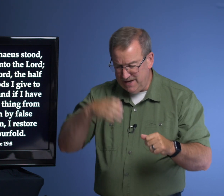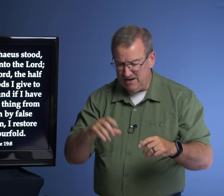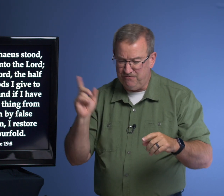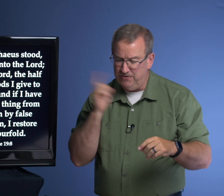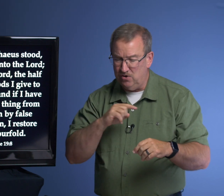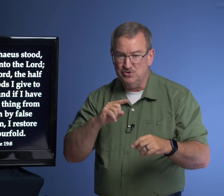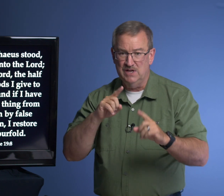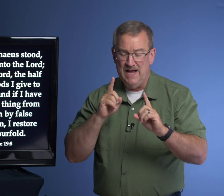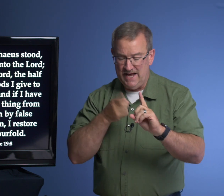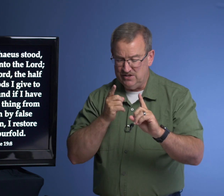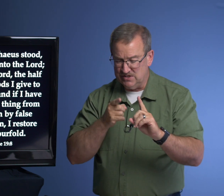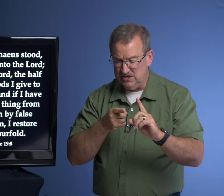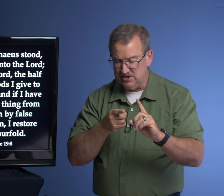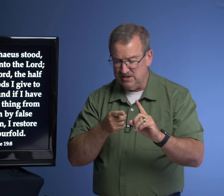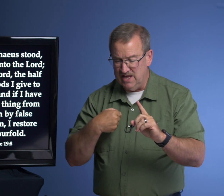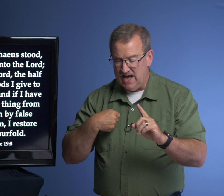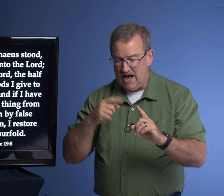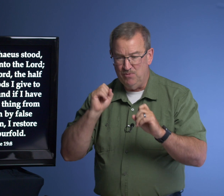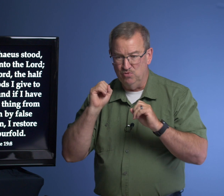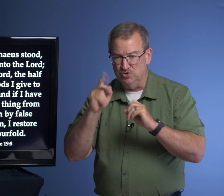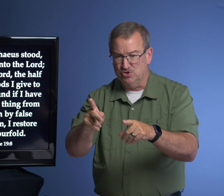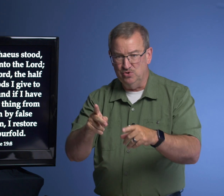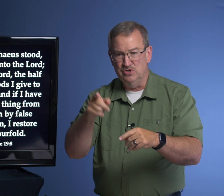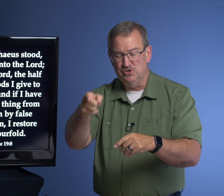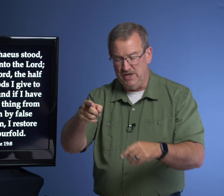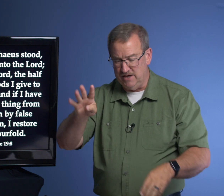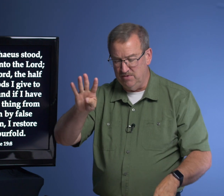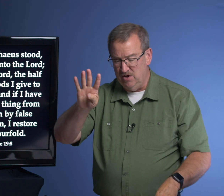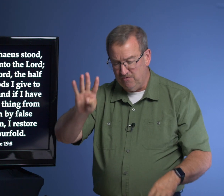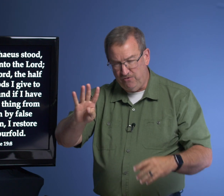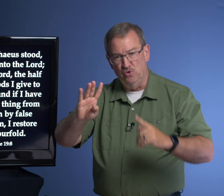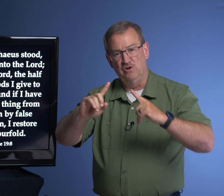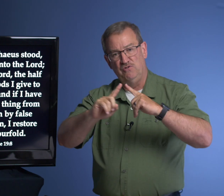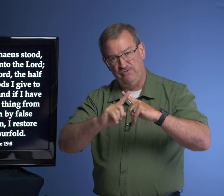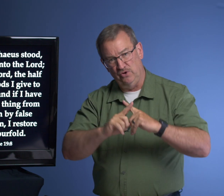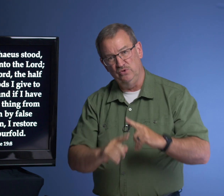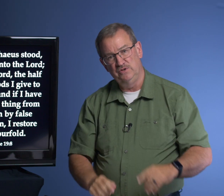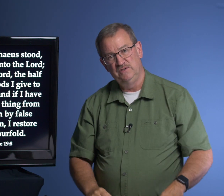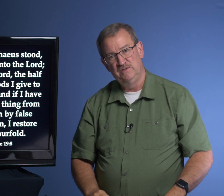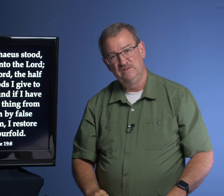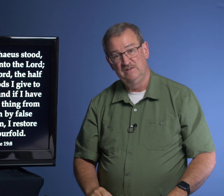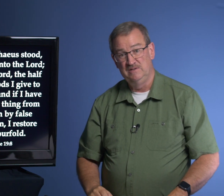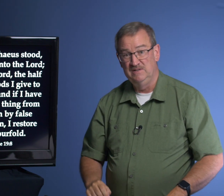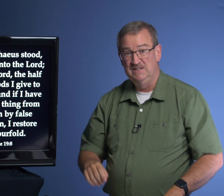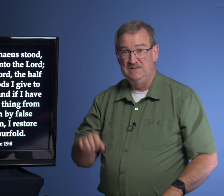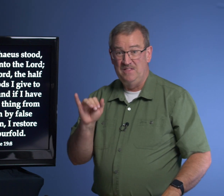man, false accusation, I will restore to him fourfold."